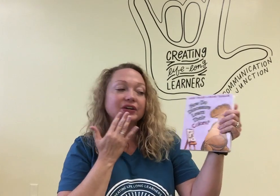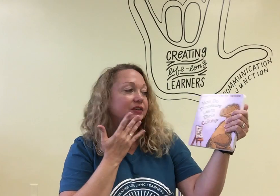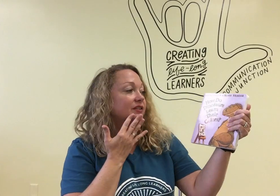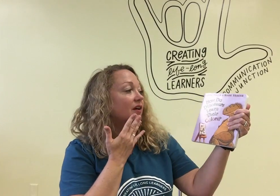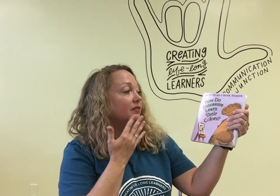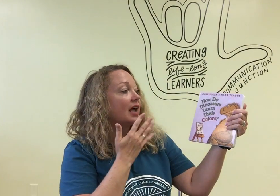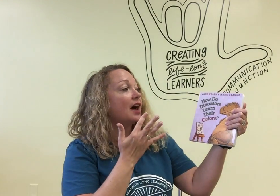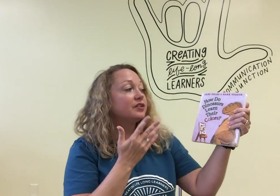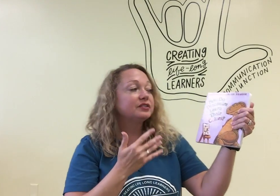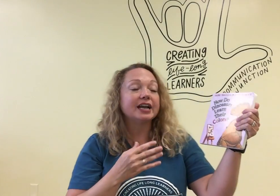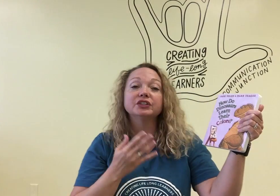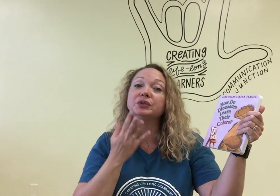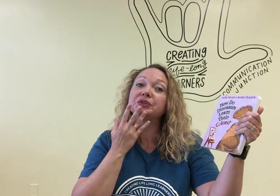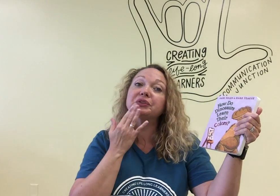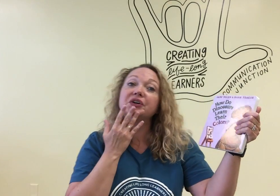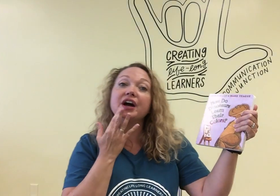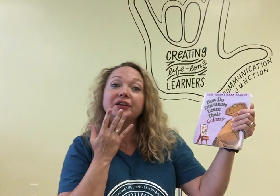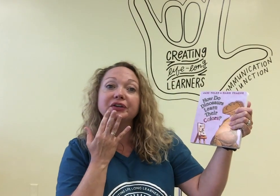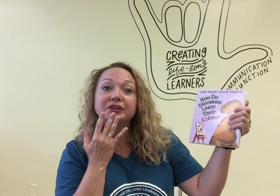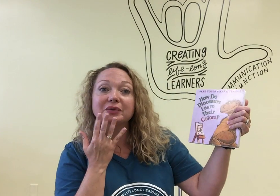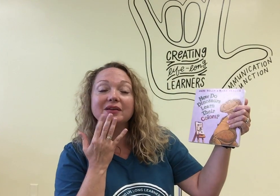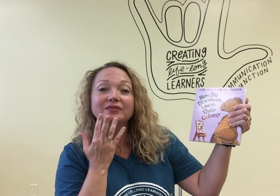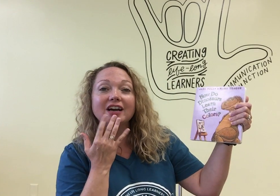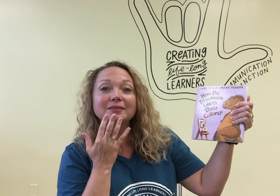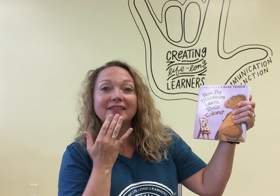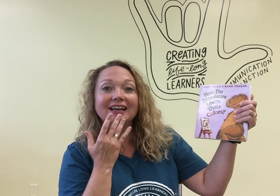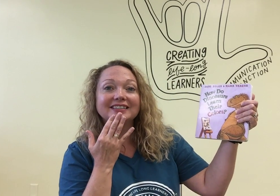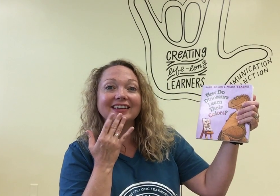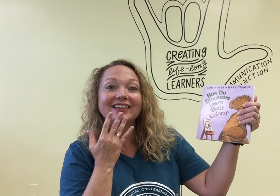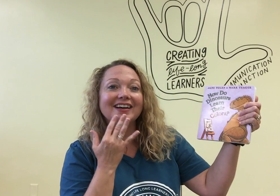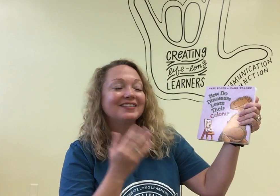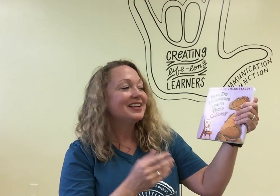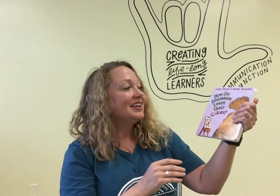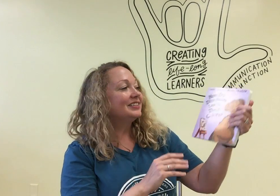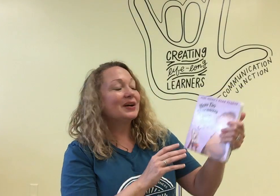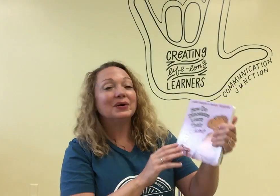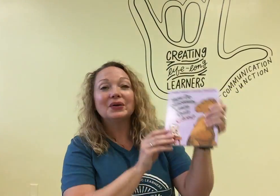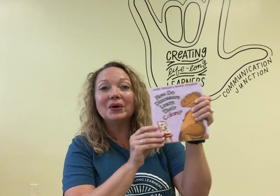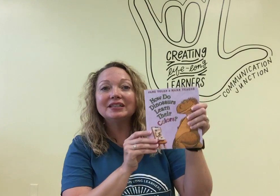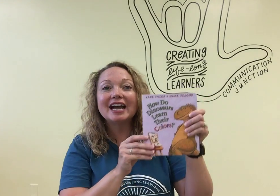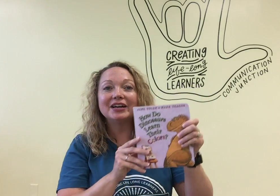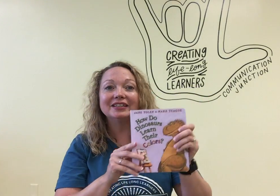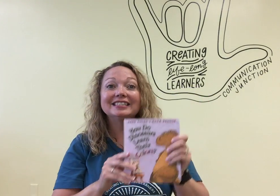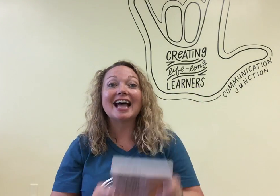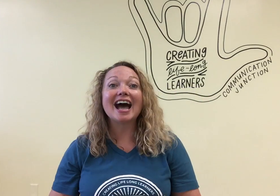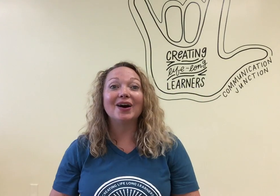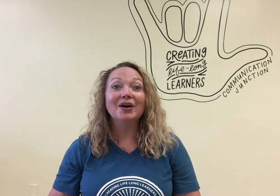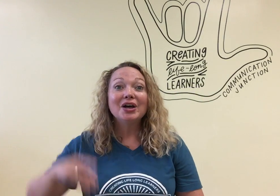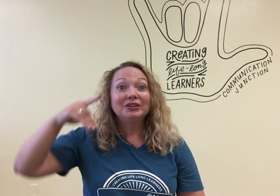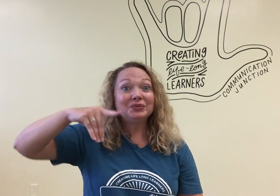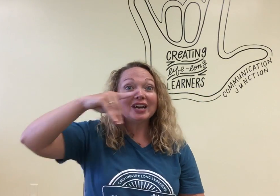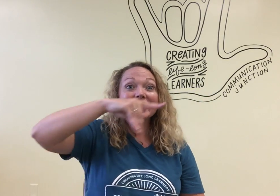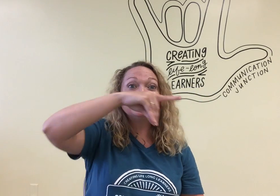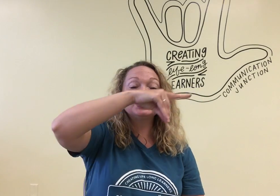colors. How do dinosaurs learn their colors, right? We've talked about that sign a lot. So the whole title is How Do